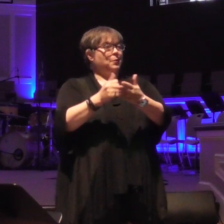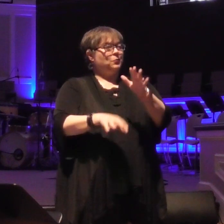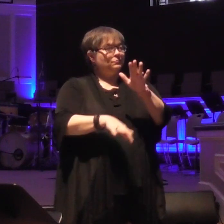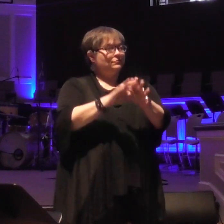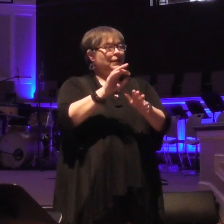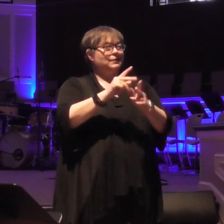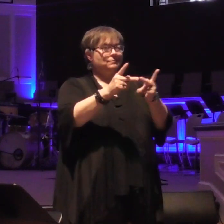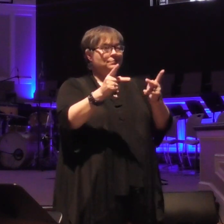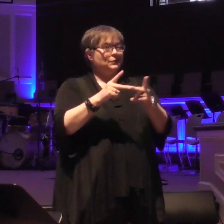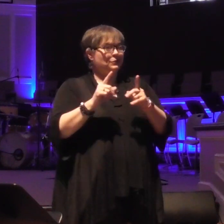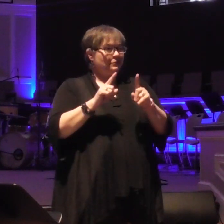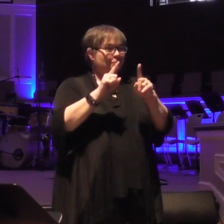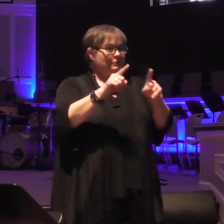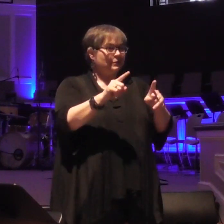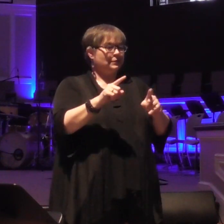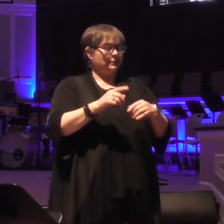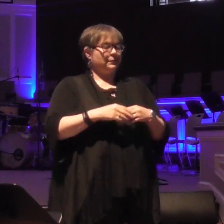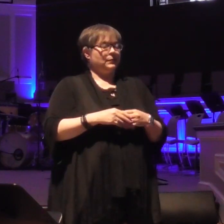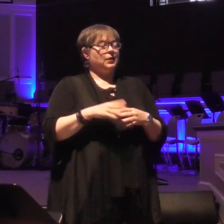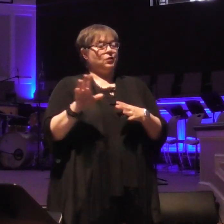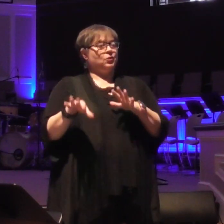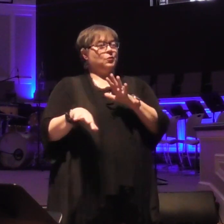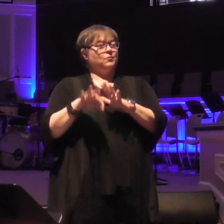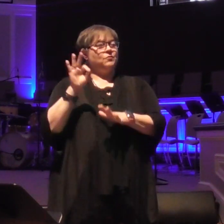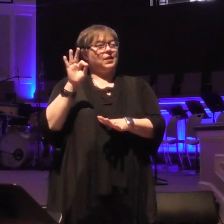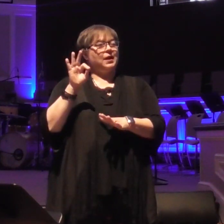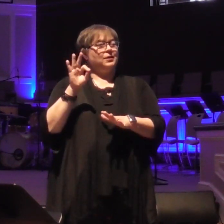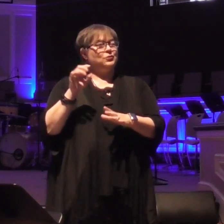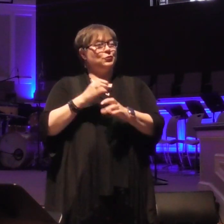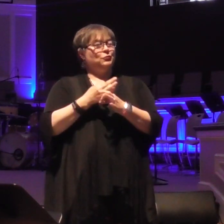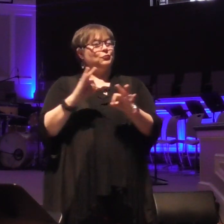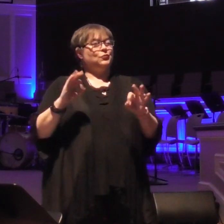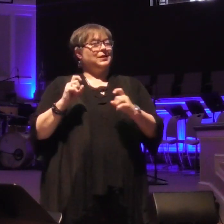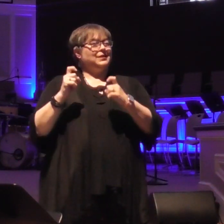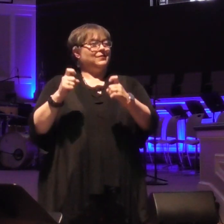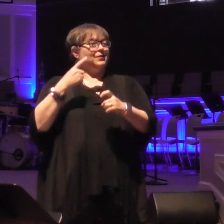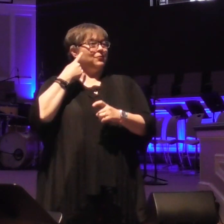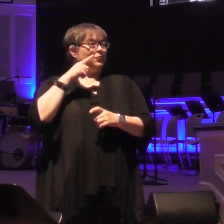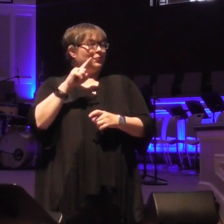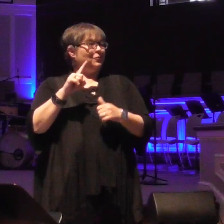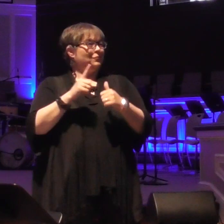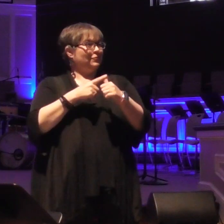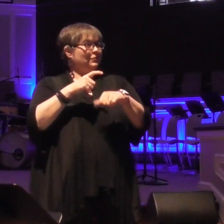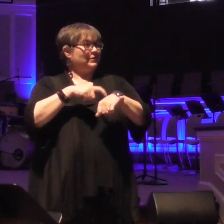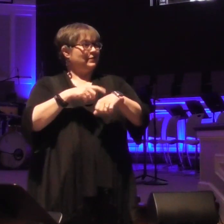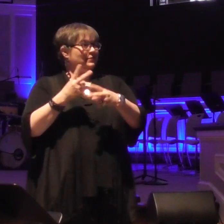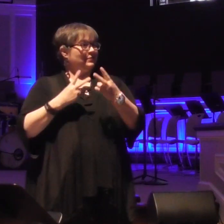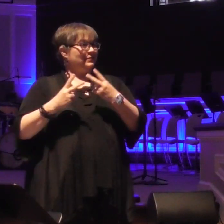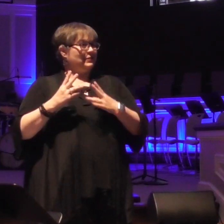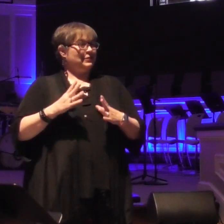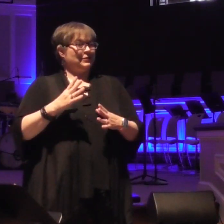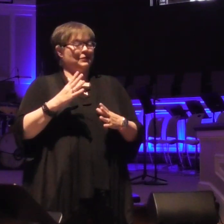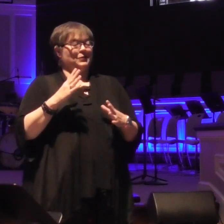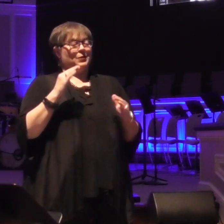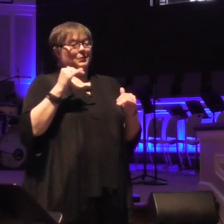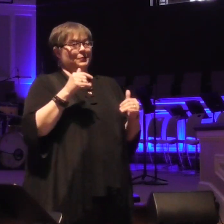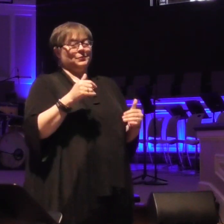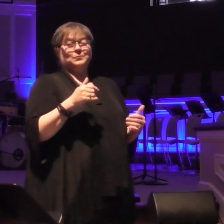your first time here, that's where you'll pick up your free gift. Thanks for being here today. See you in Bible study.